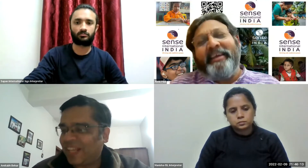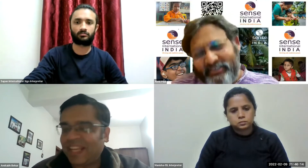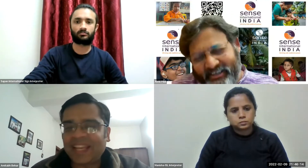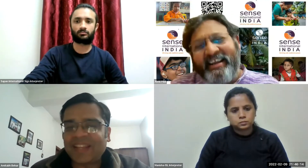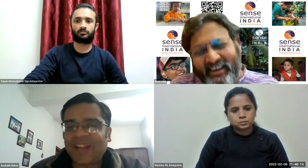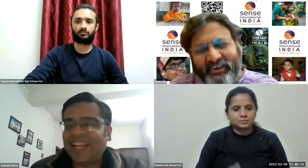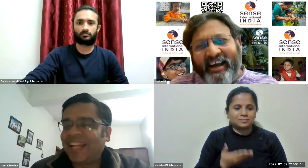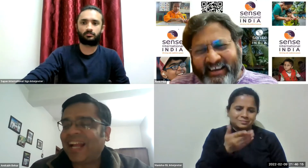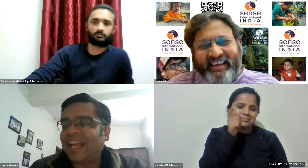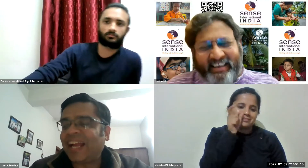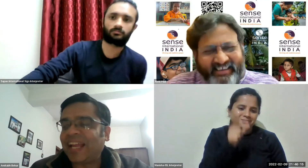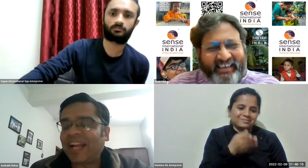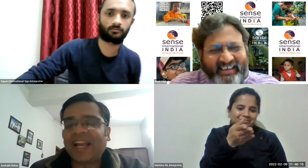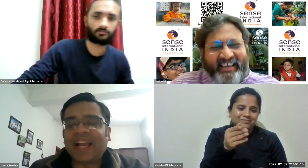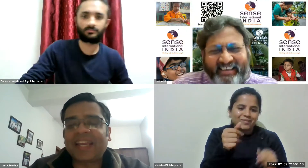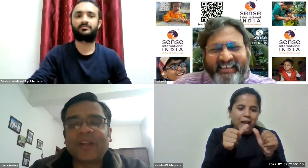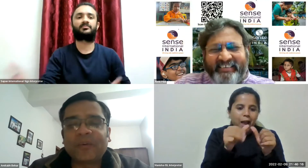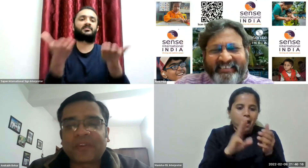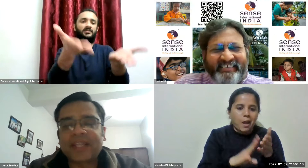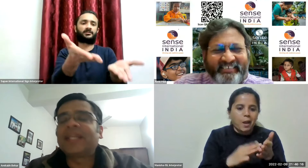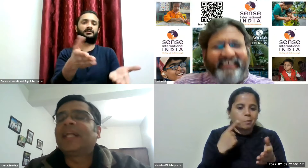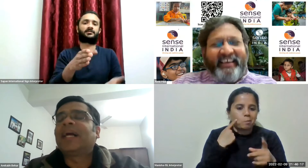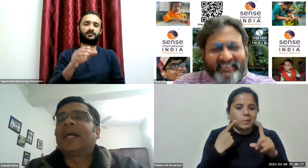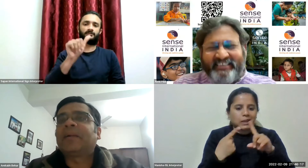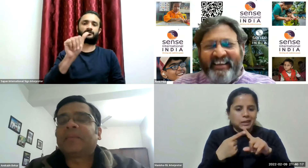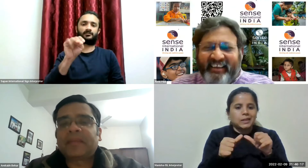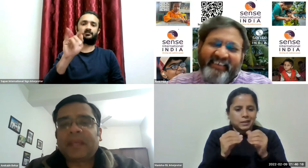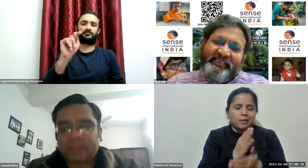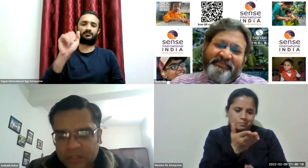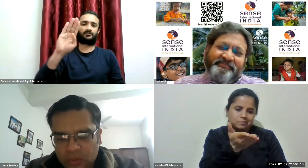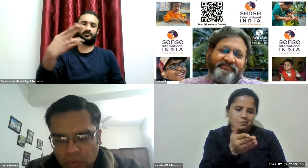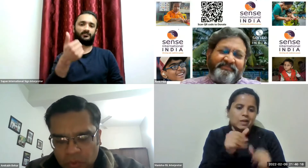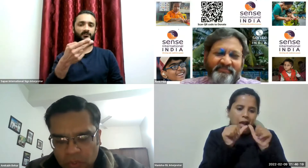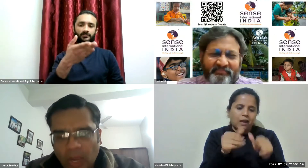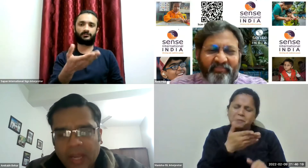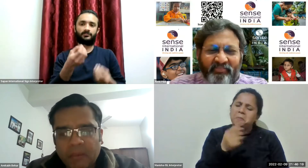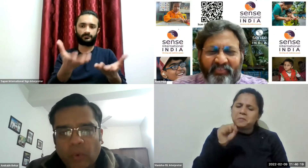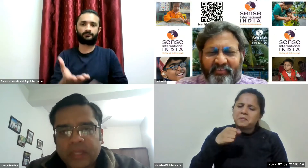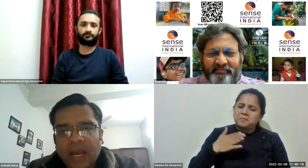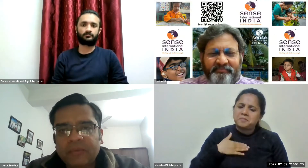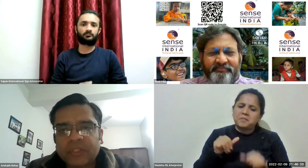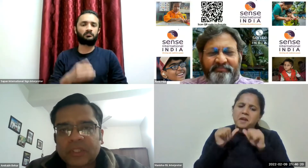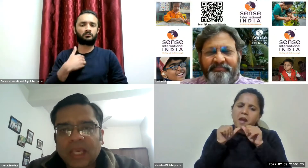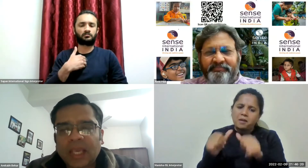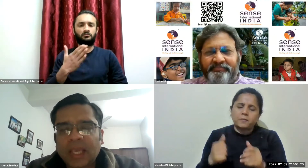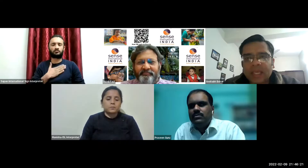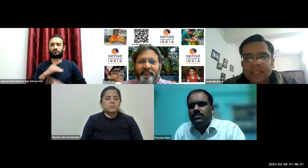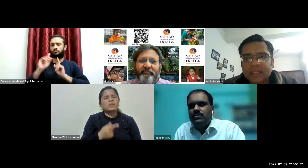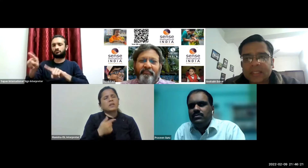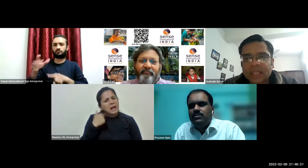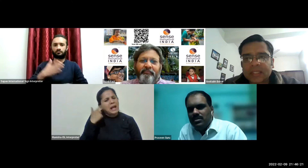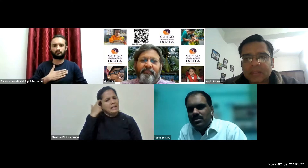Amitabh Bhai, please go ahead. I can go for it. Yes. So what I would